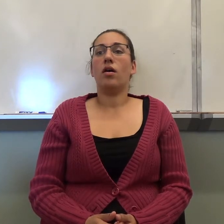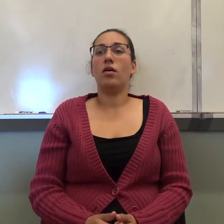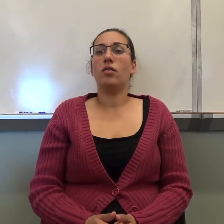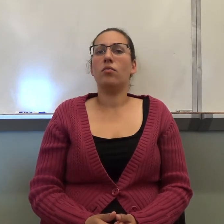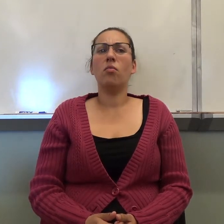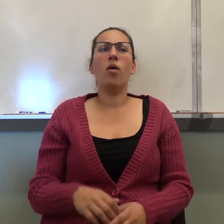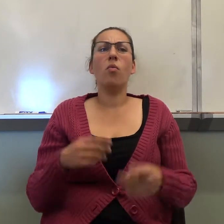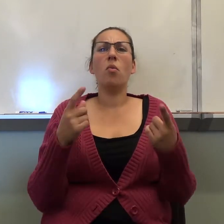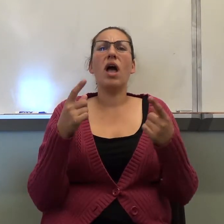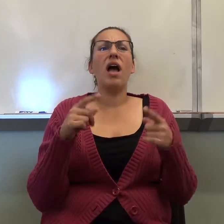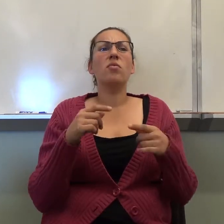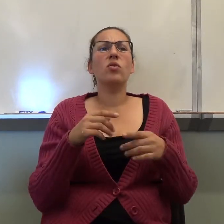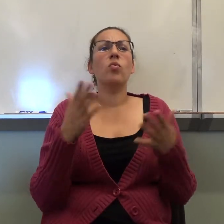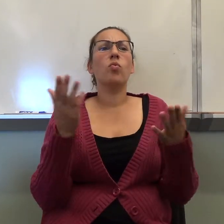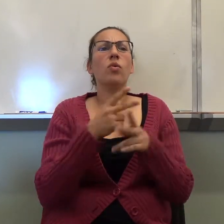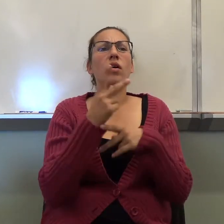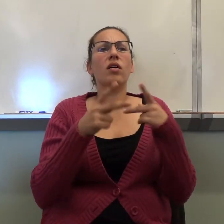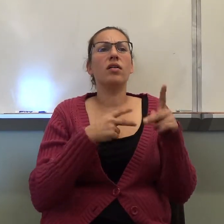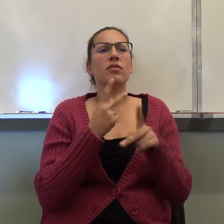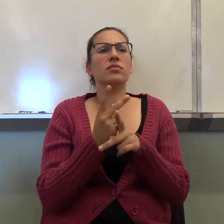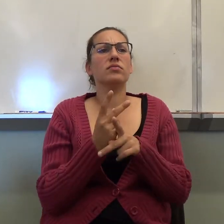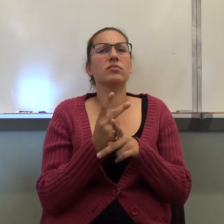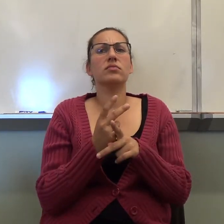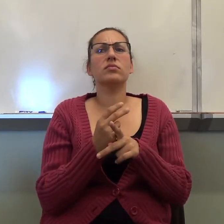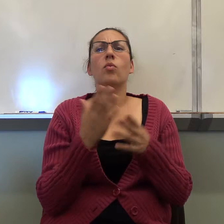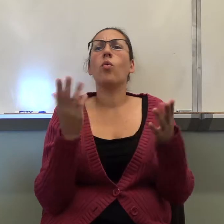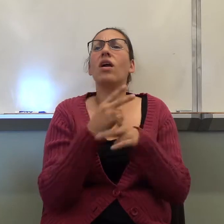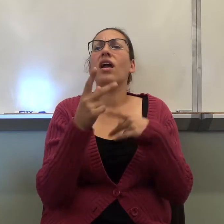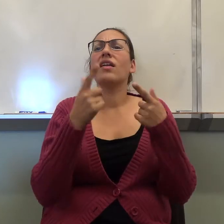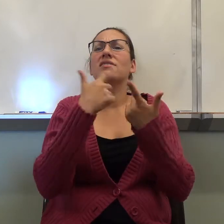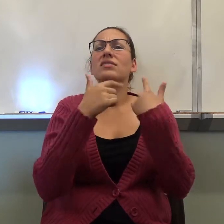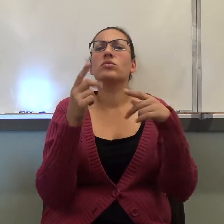is something that is multiplied.